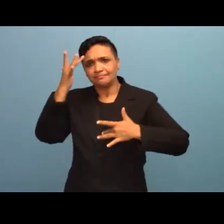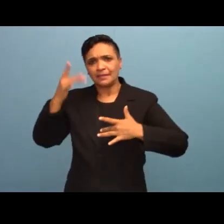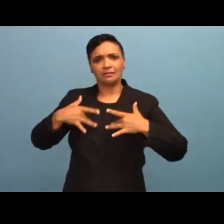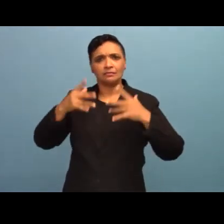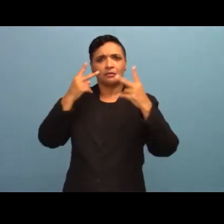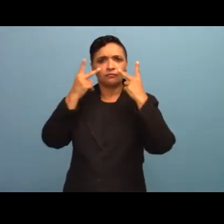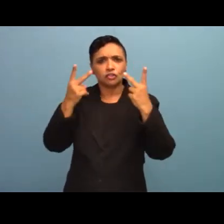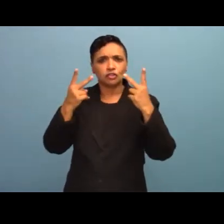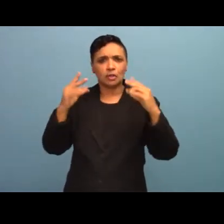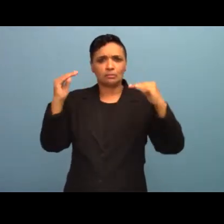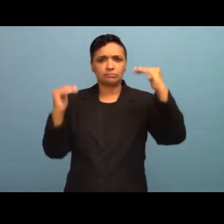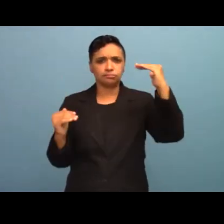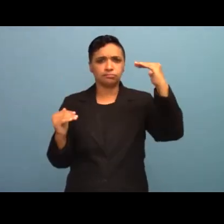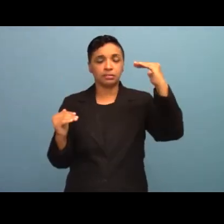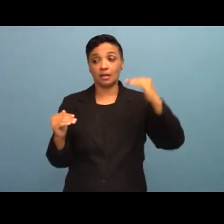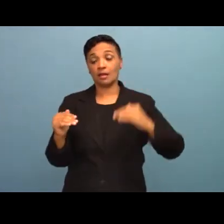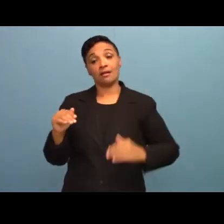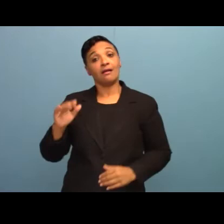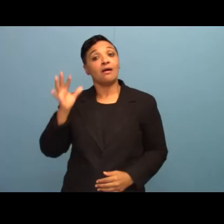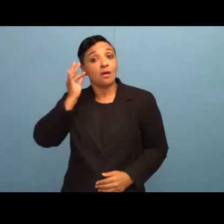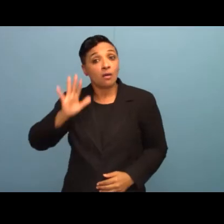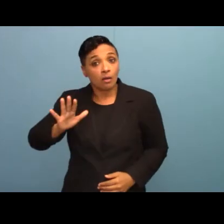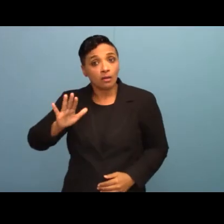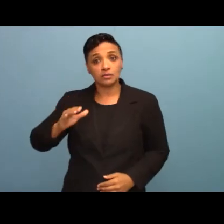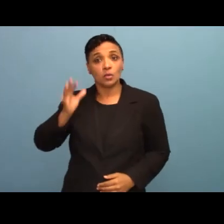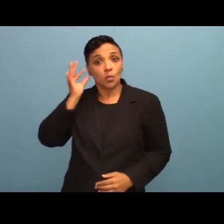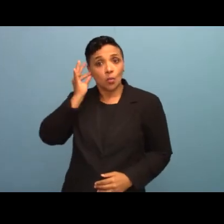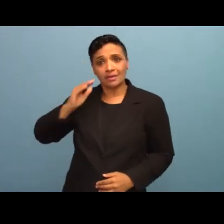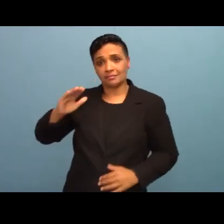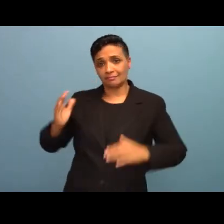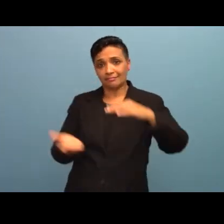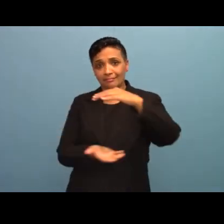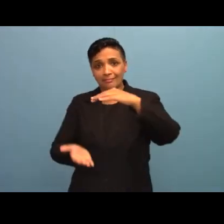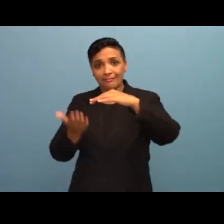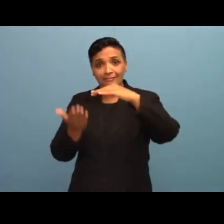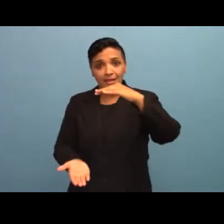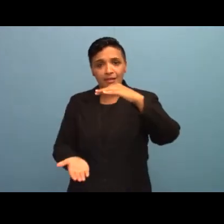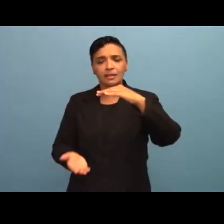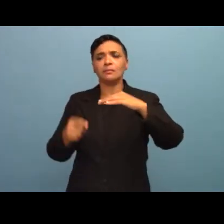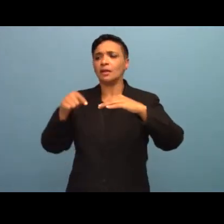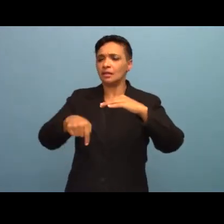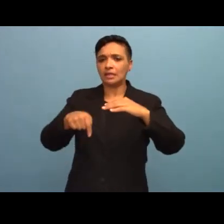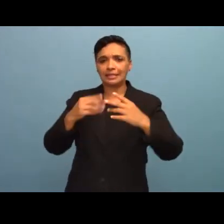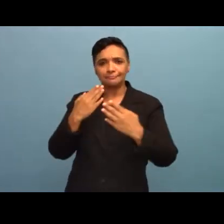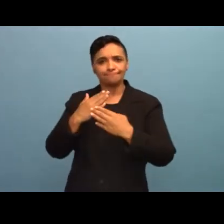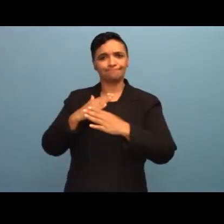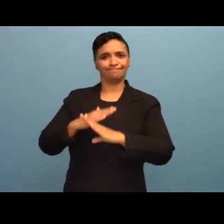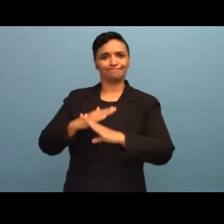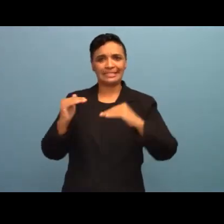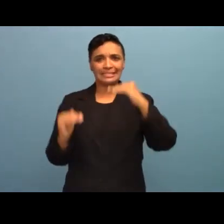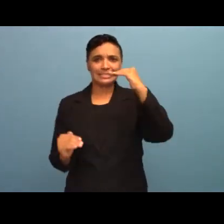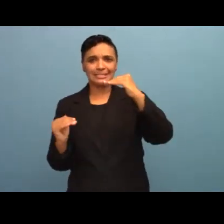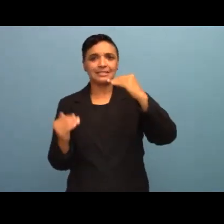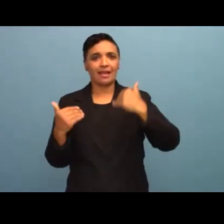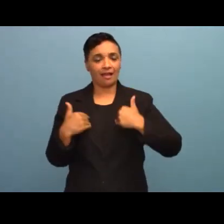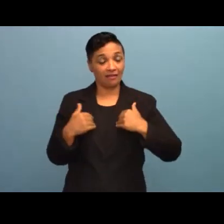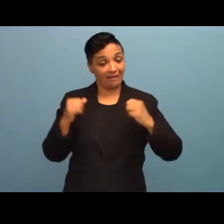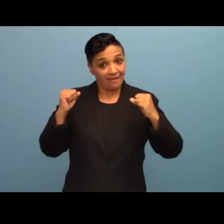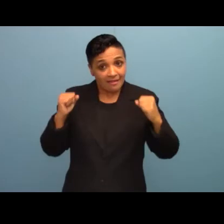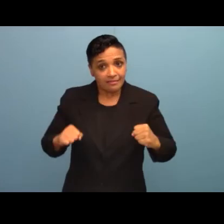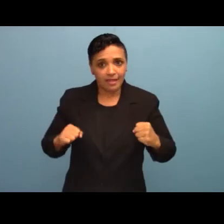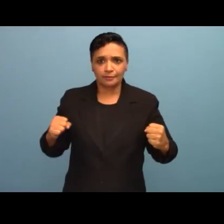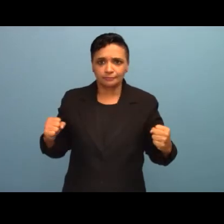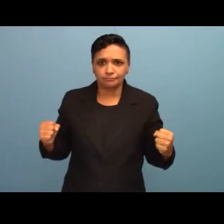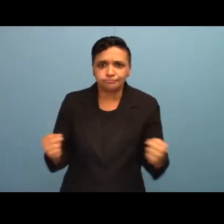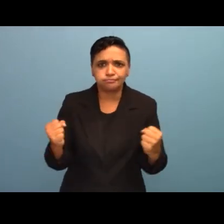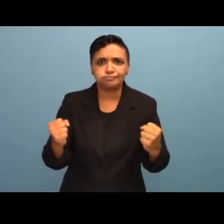For girls in low and middle income countries, vision becomes a preventable source of inequity that acts as yet